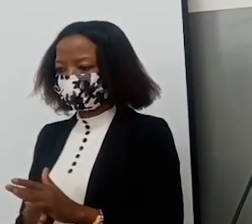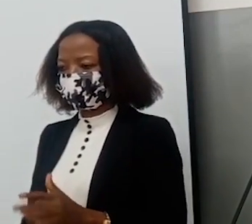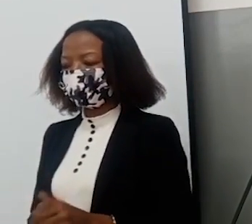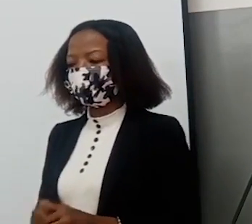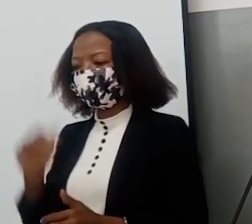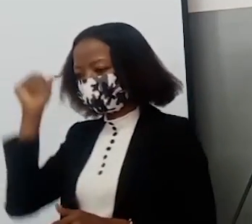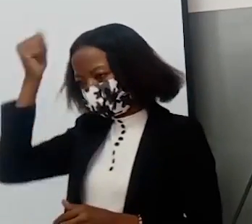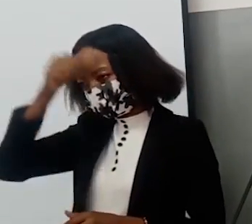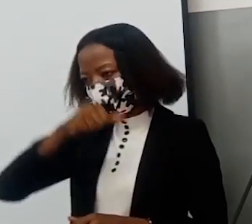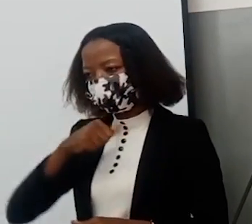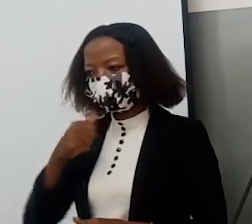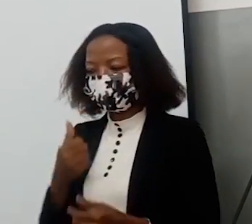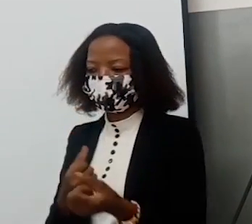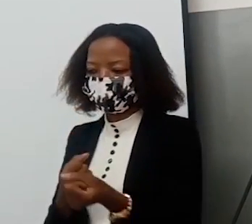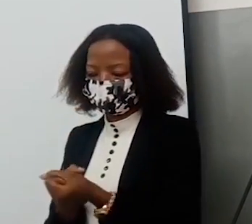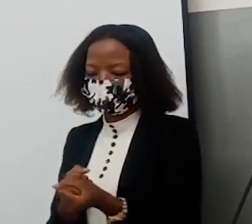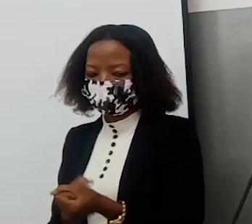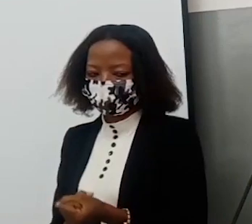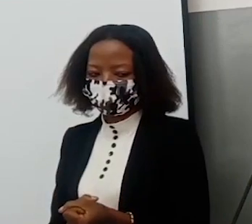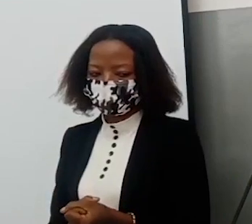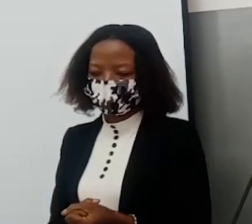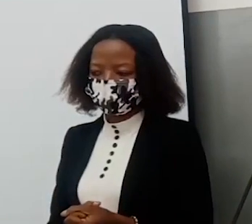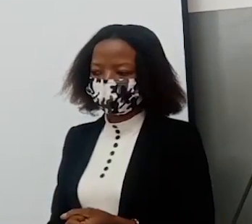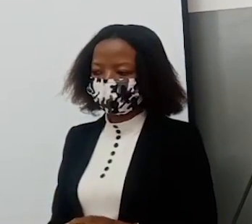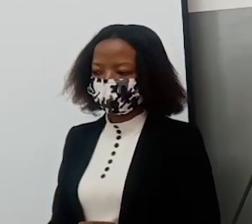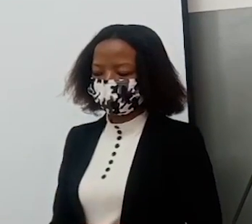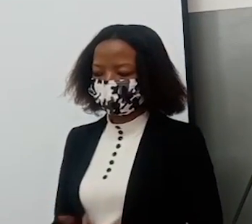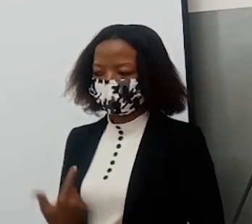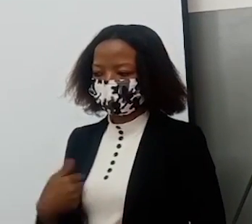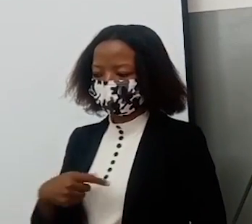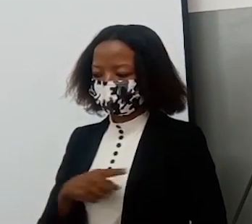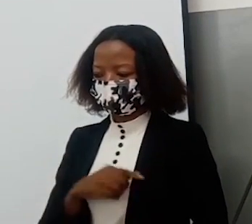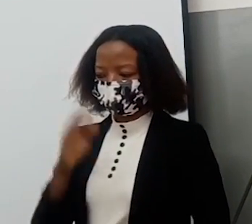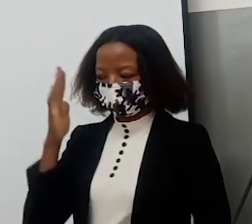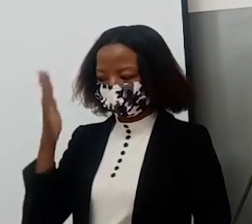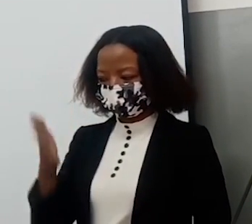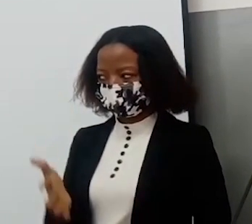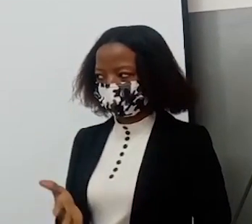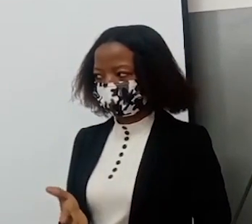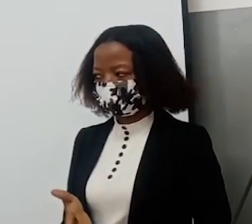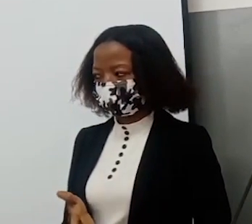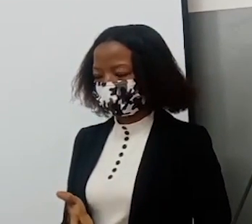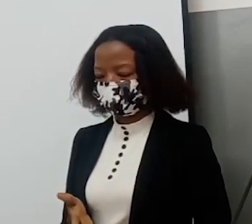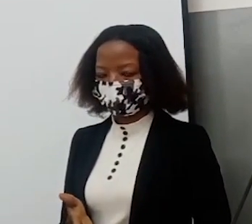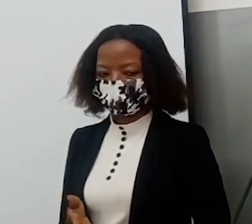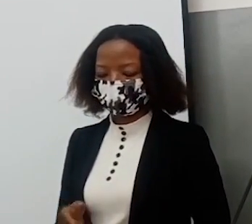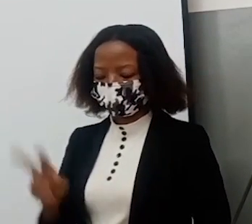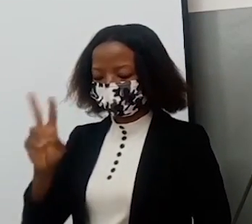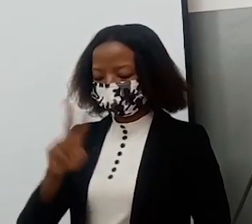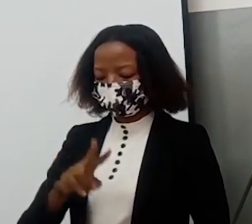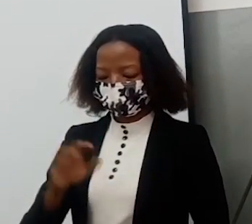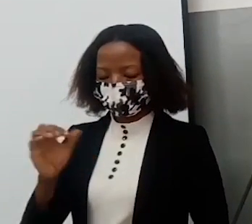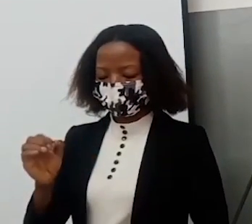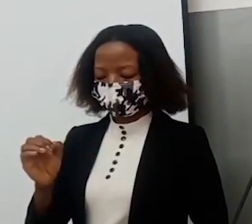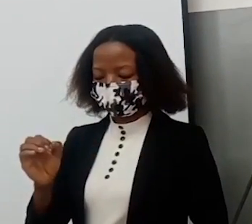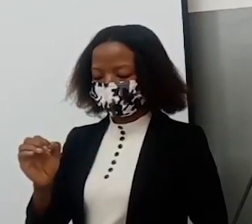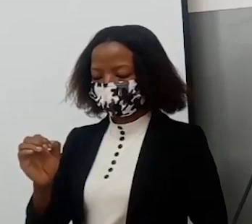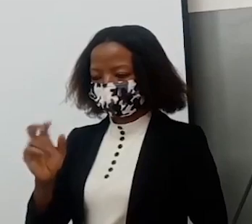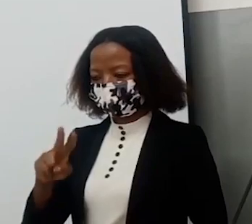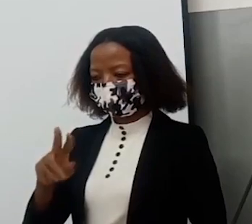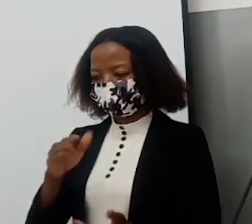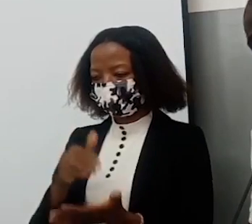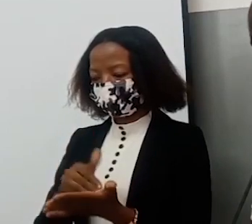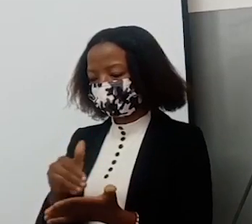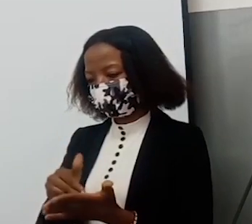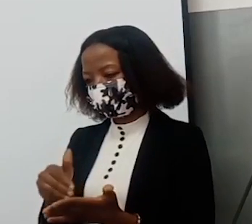the African medical supplies, we'll be also anticipating to have 275,000